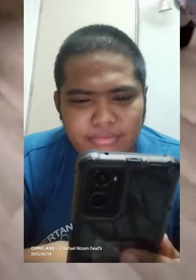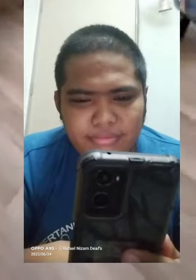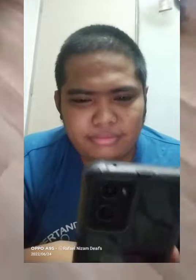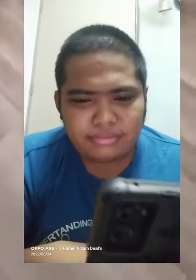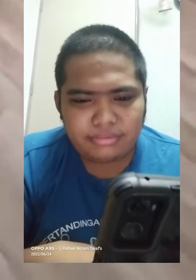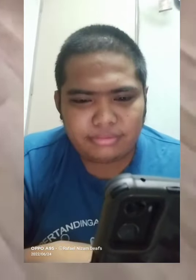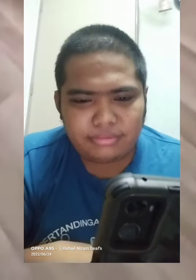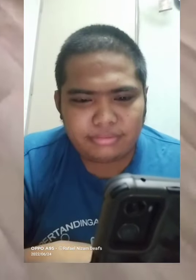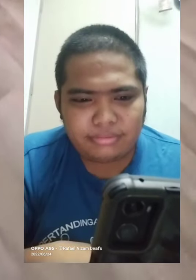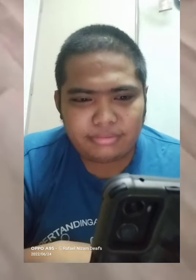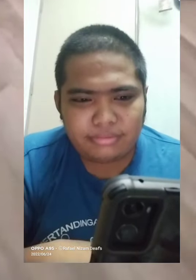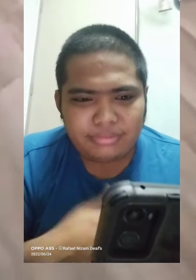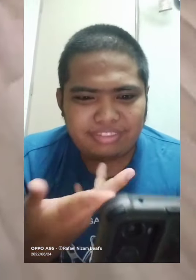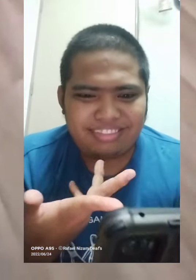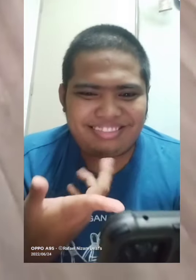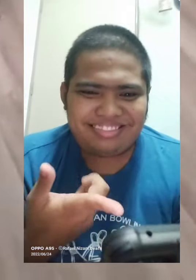like...